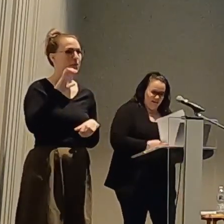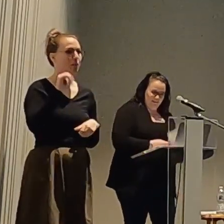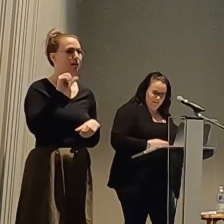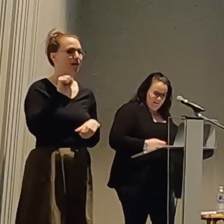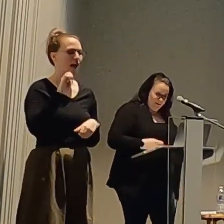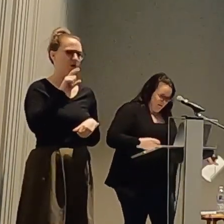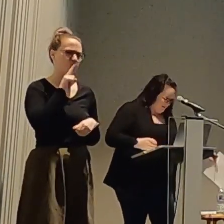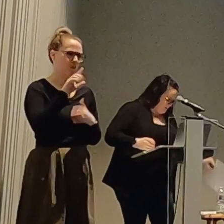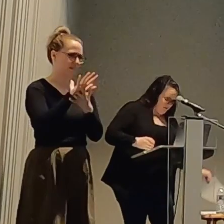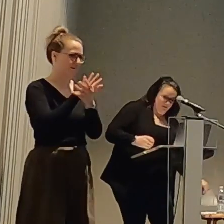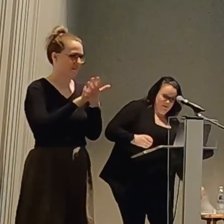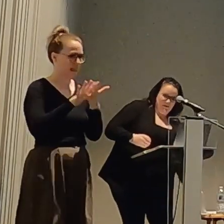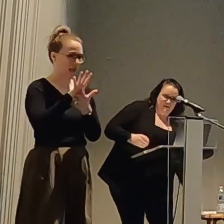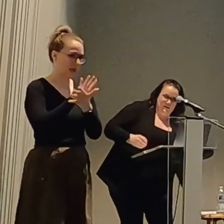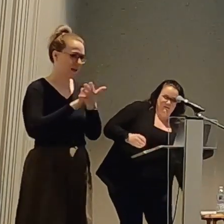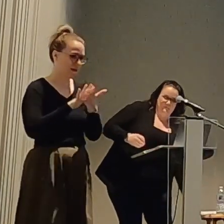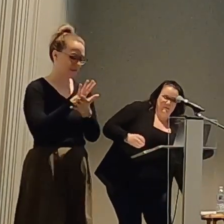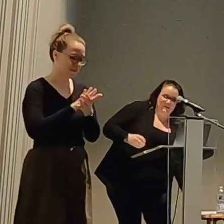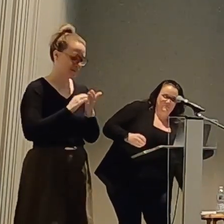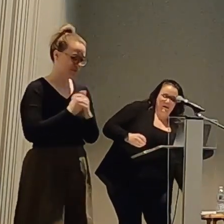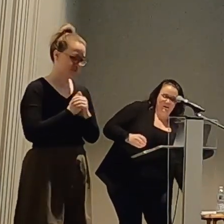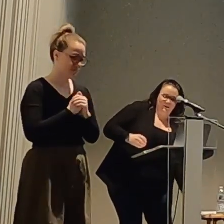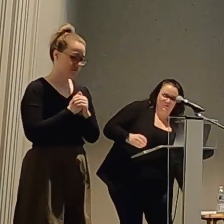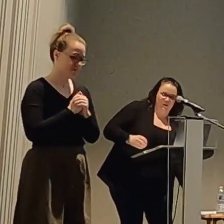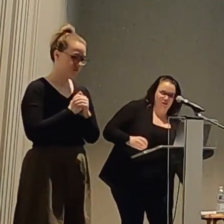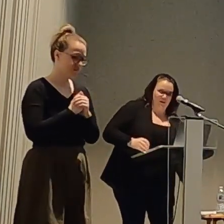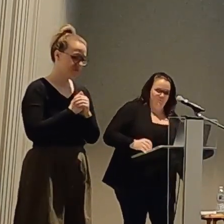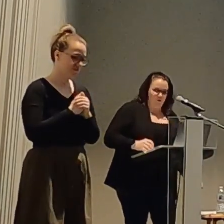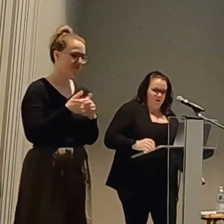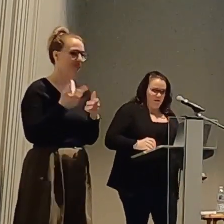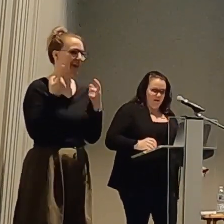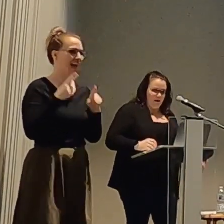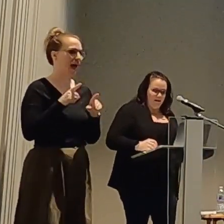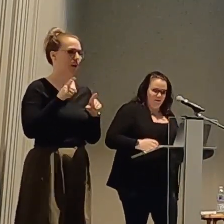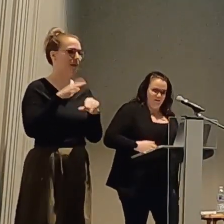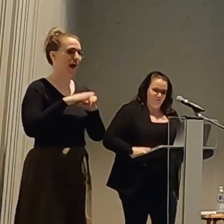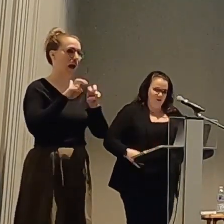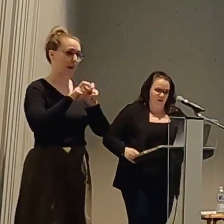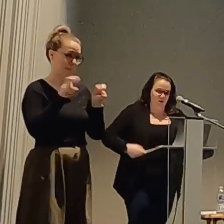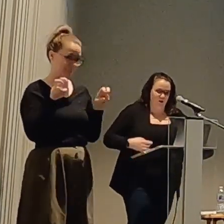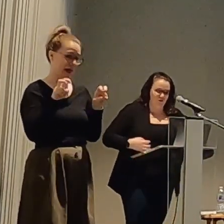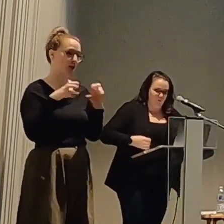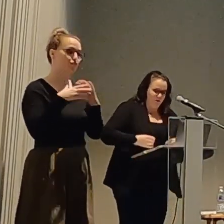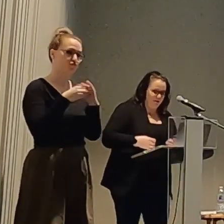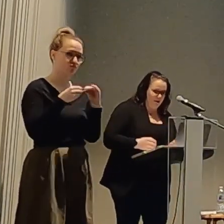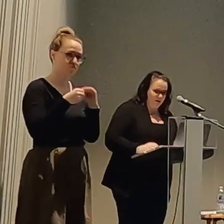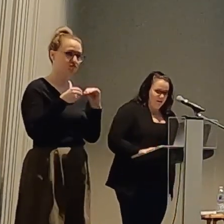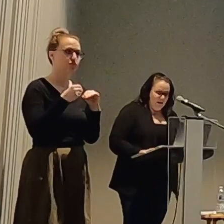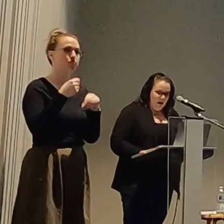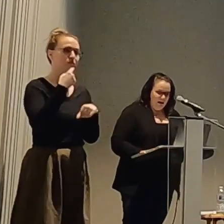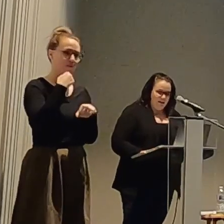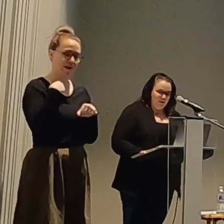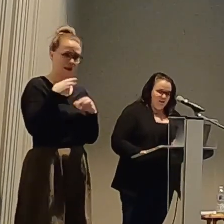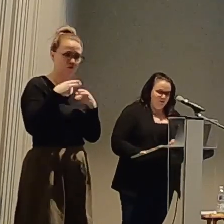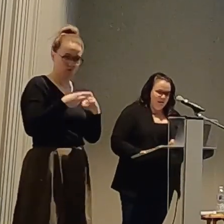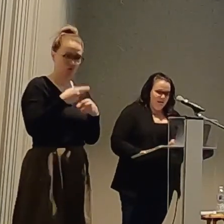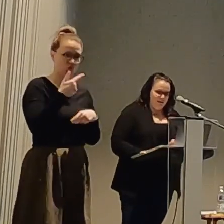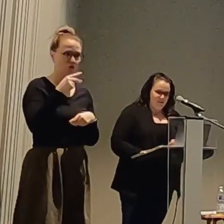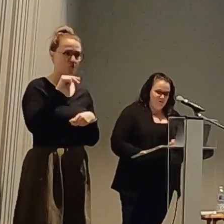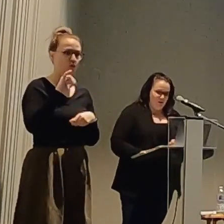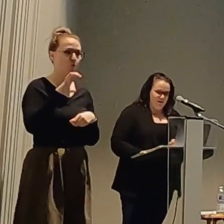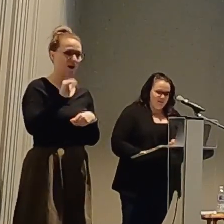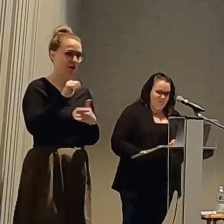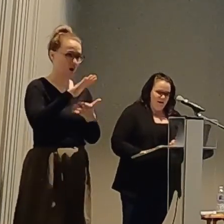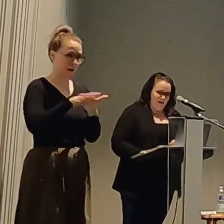He said, in the panel on which I am working, which I called Guernica, I